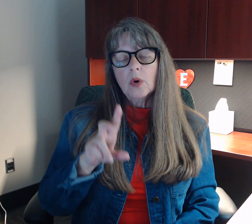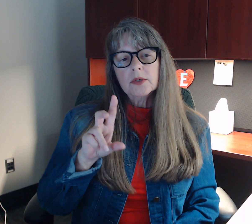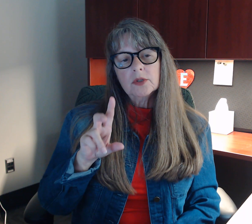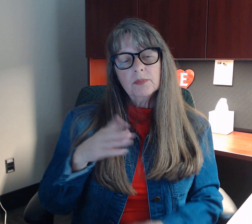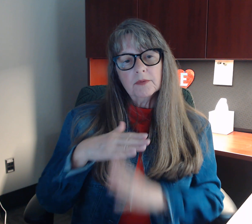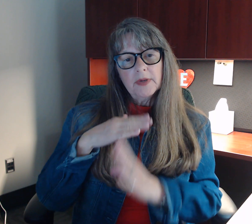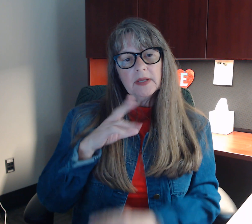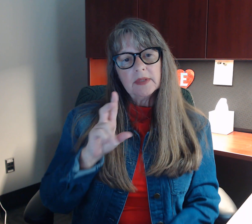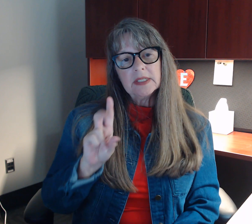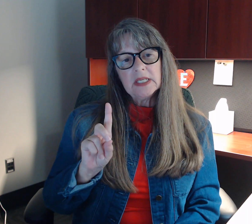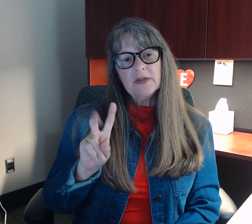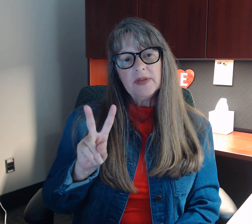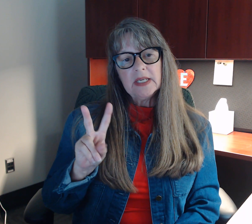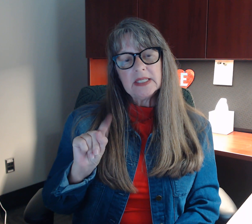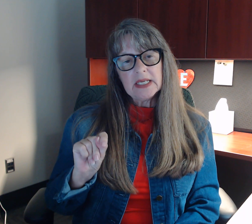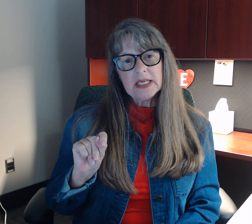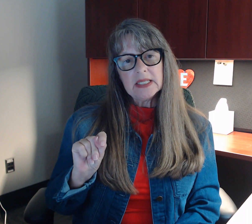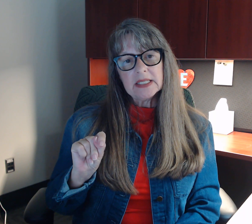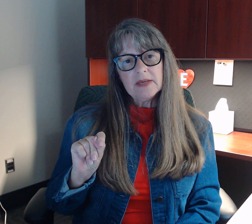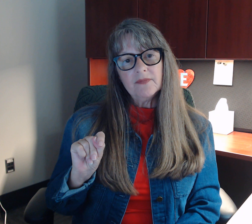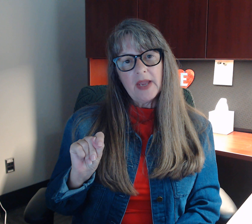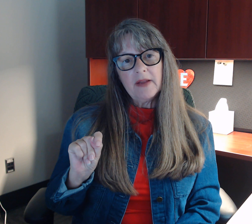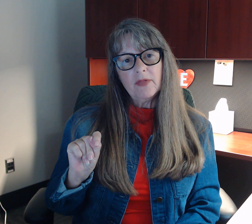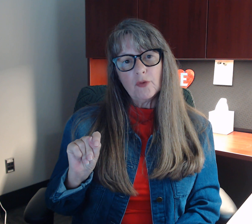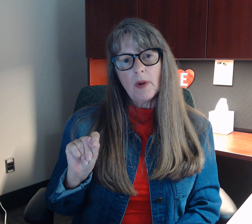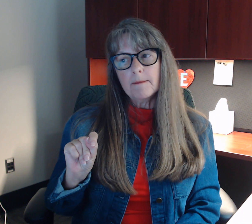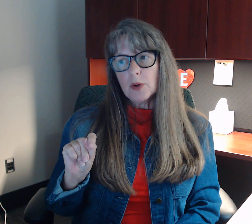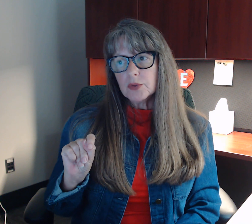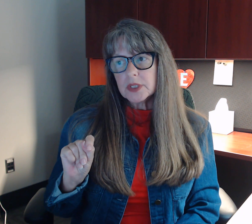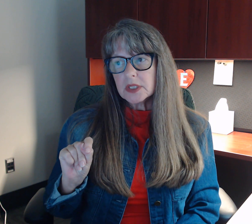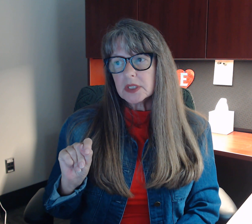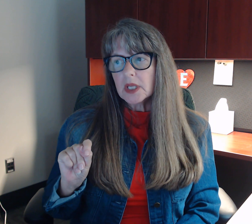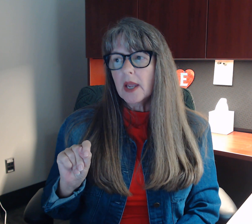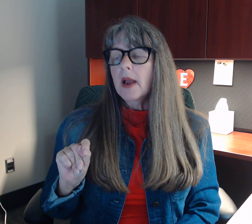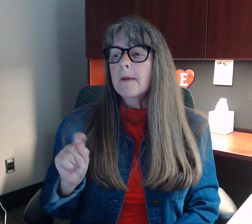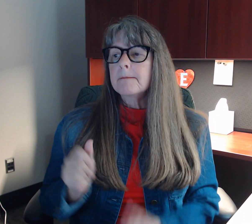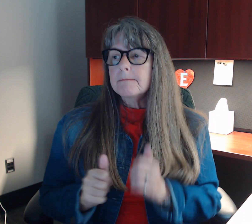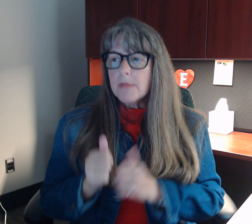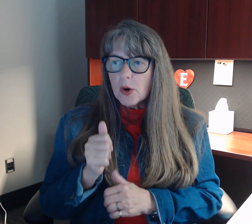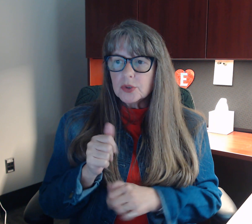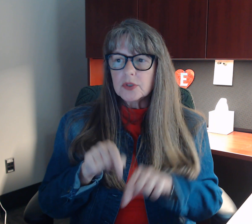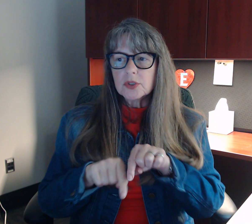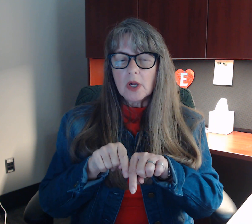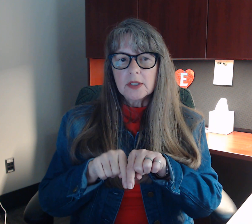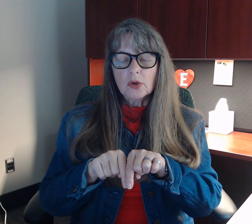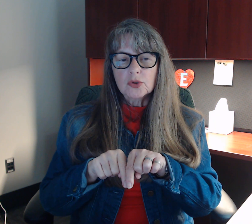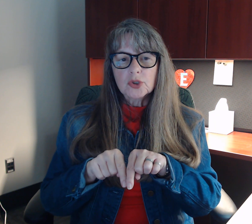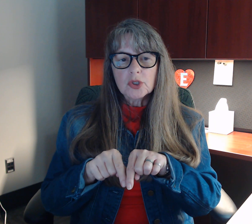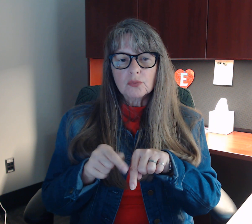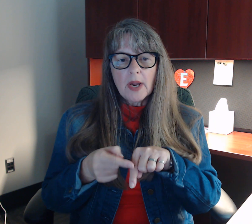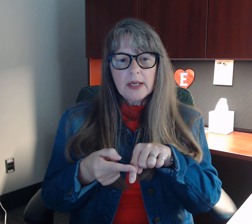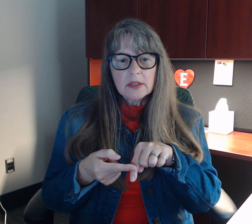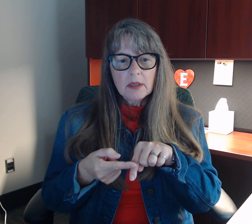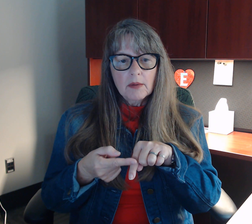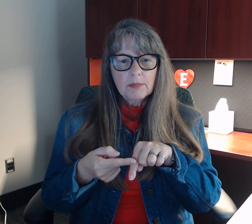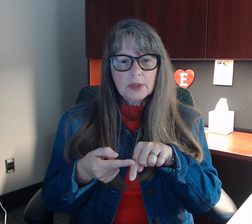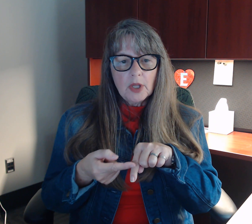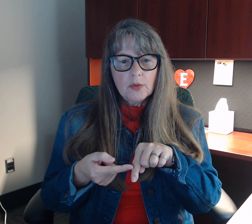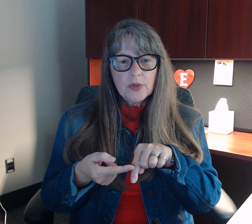to prevent the DVT, the deep vein thrombosis. Most of the stockings are just right below the